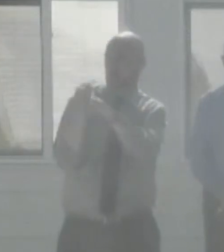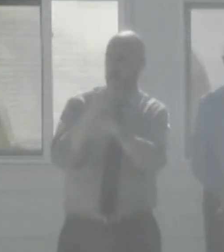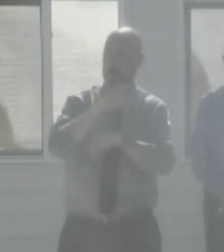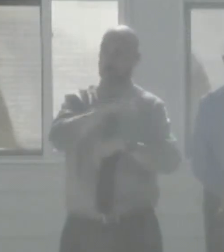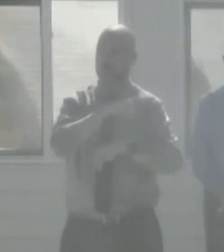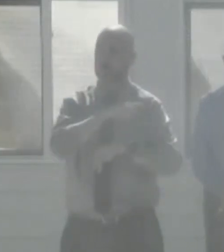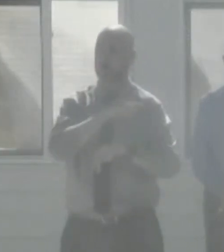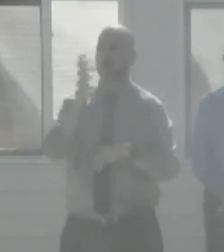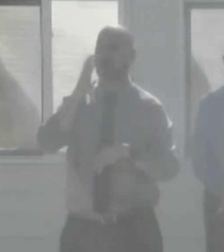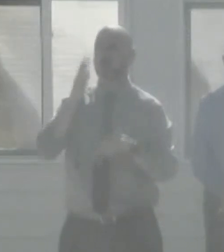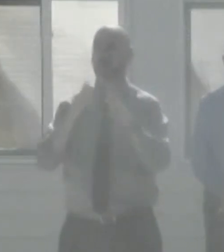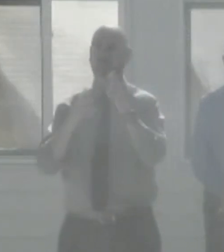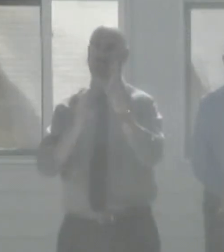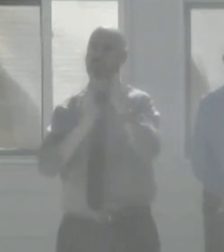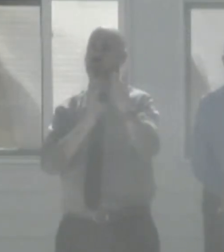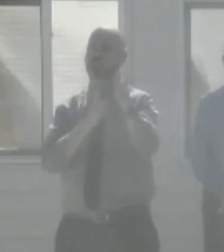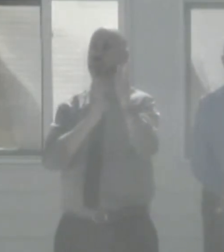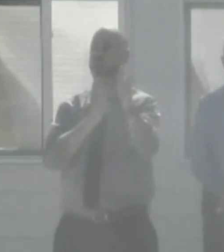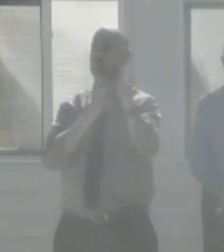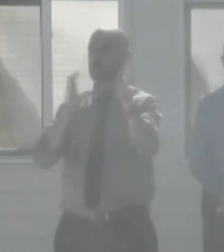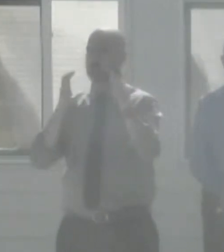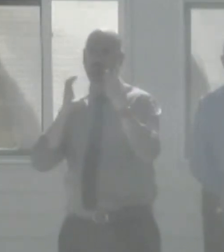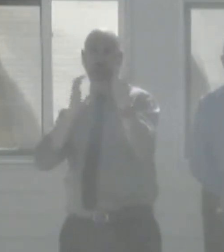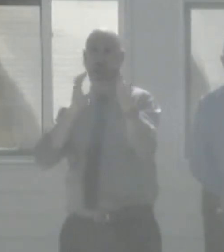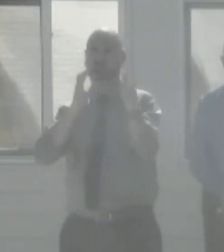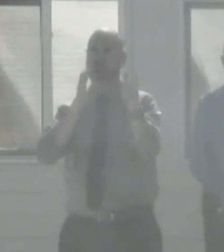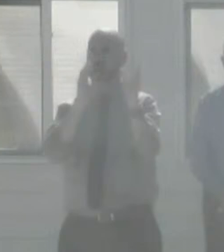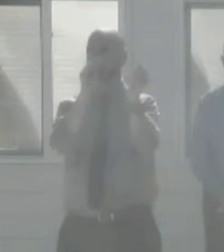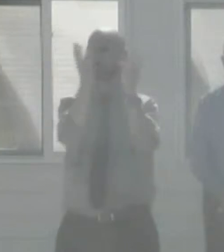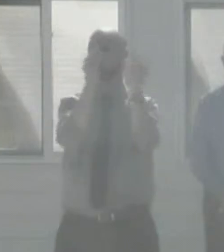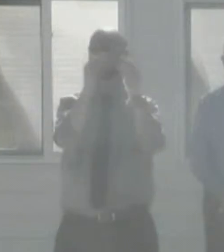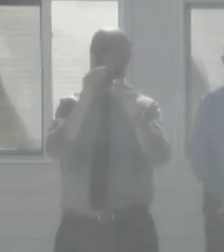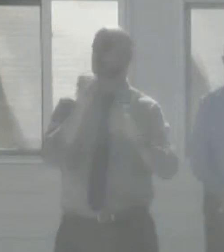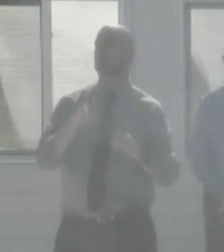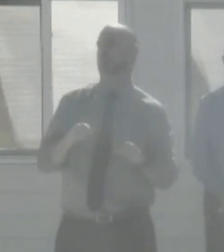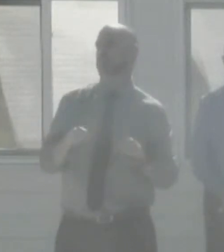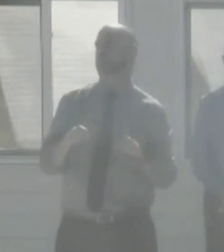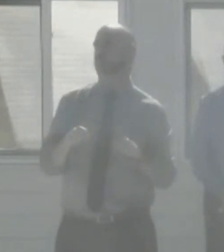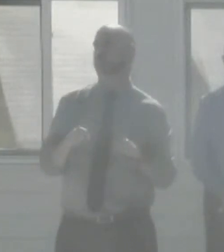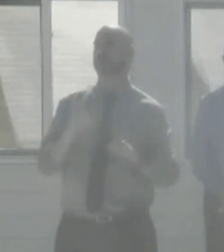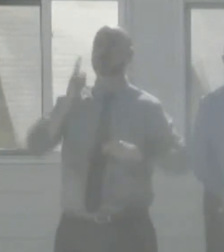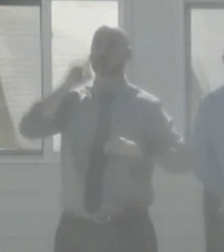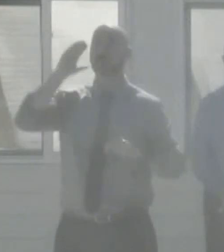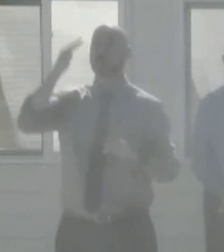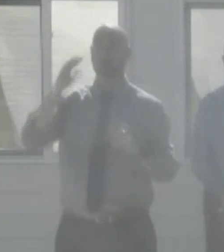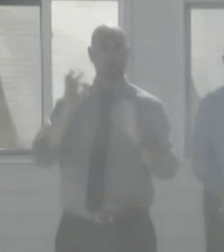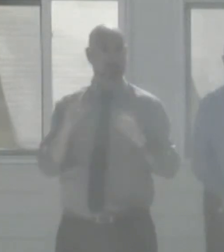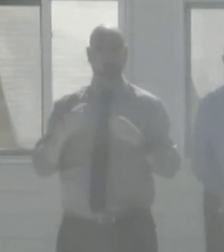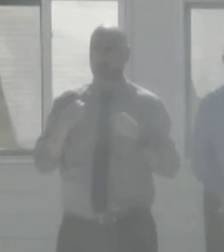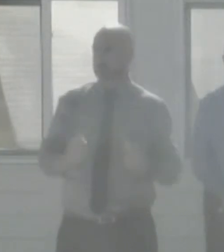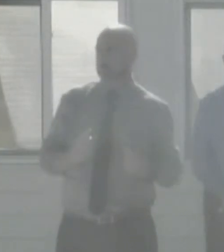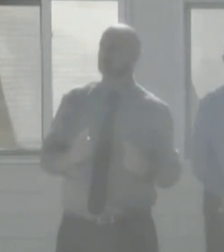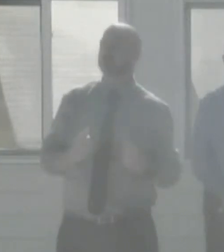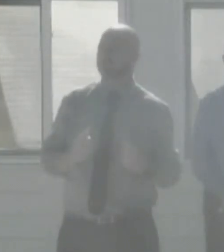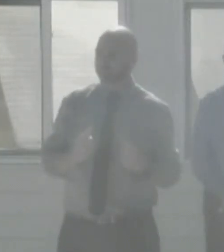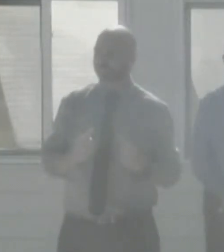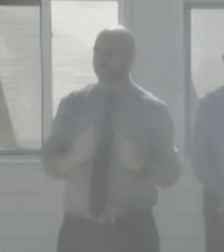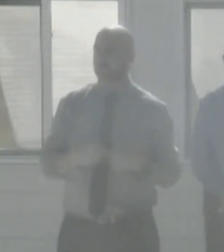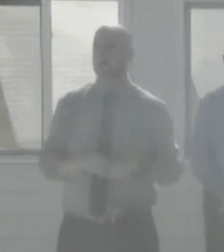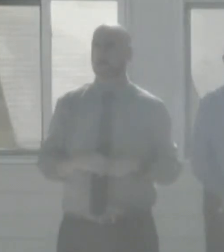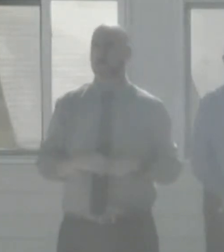there, then we'll do that. But we should be in pretty good shape as far as that goes. So I want to thank everybody that's been